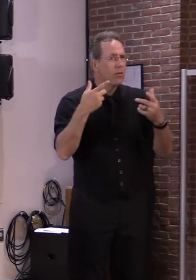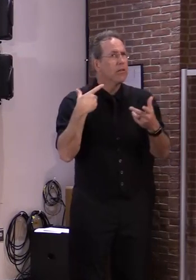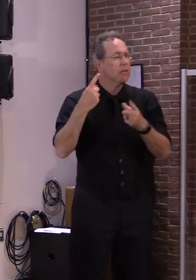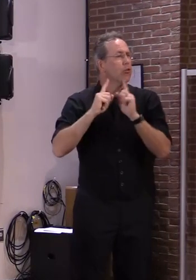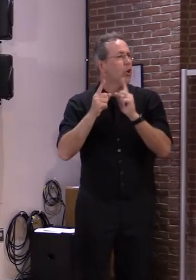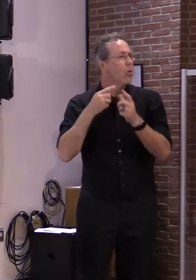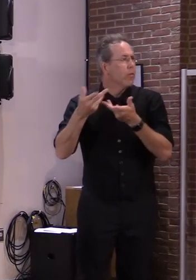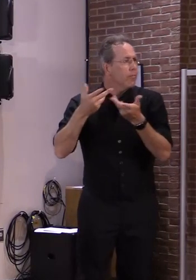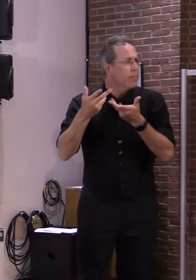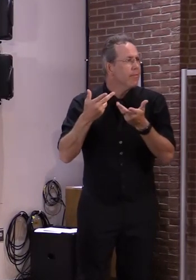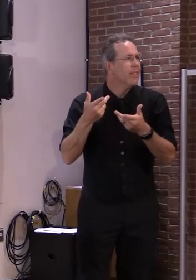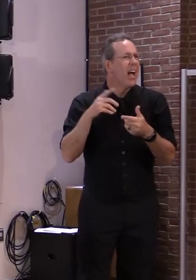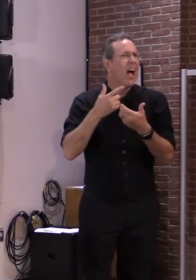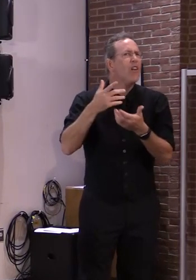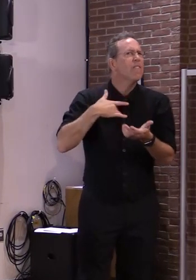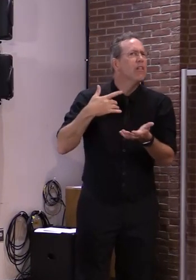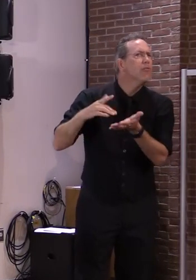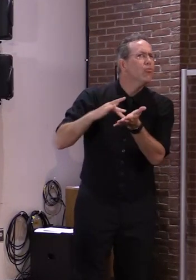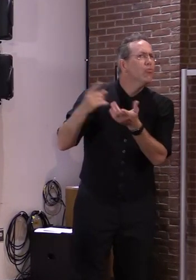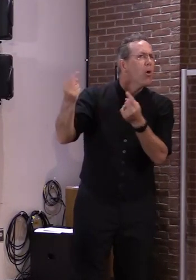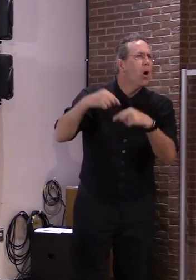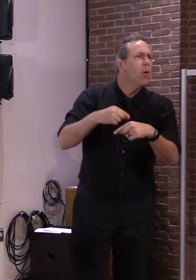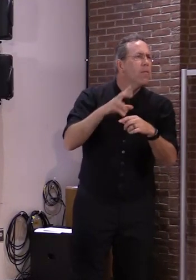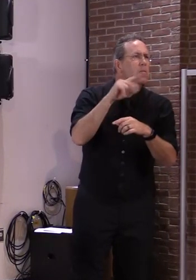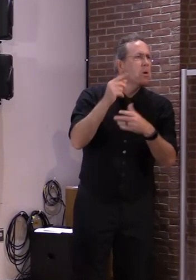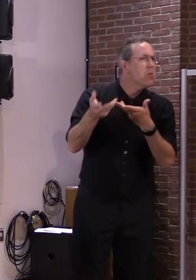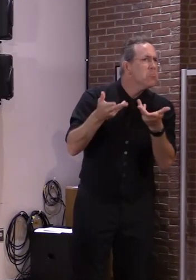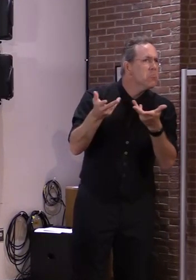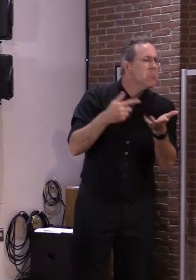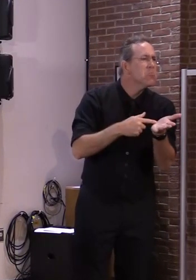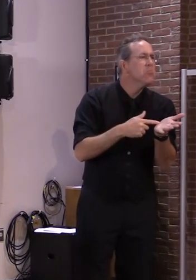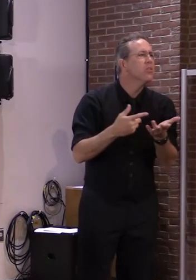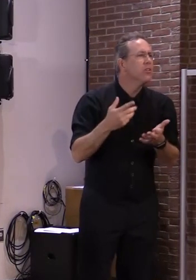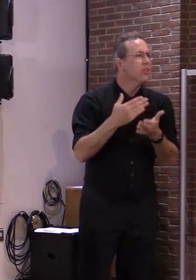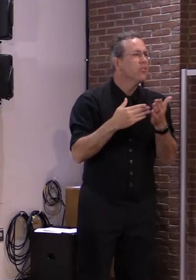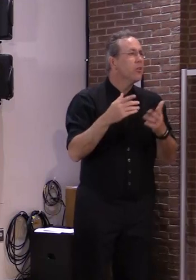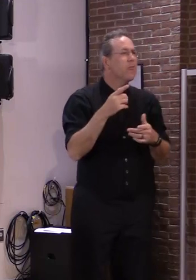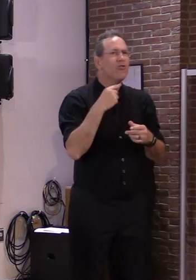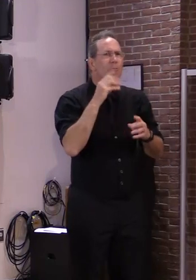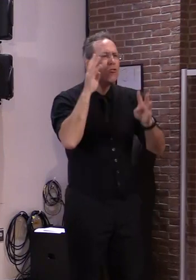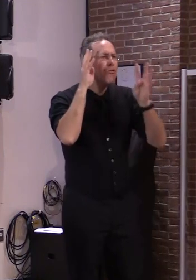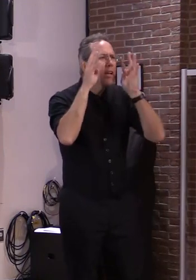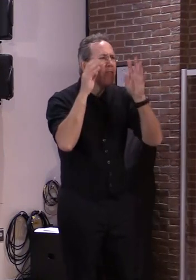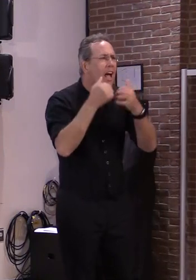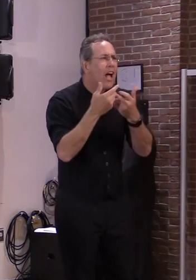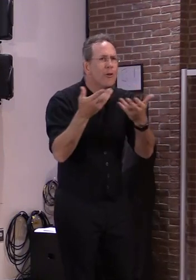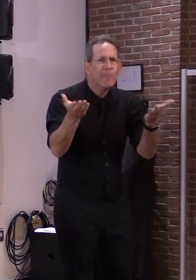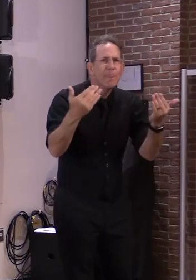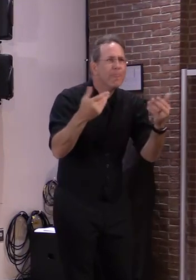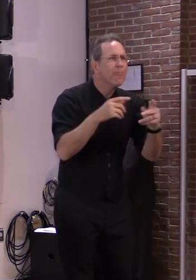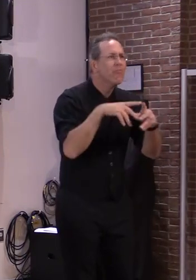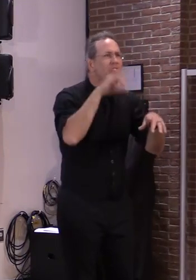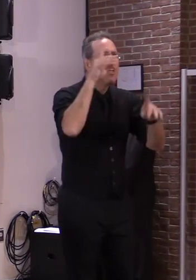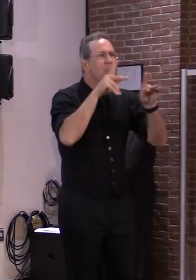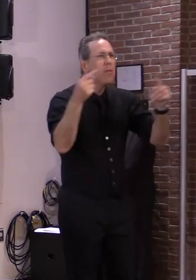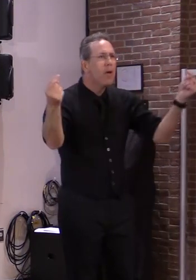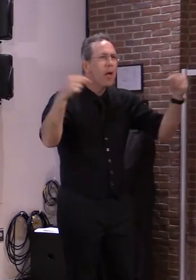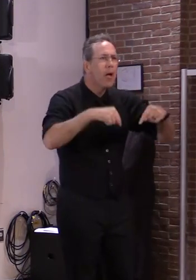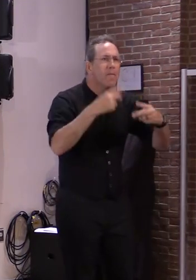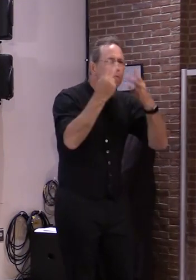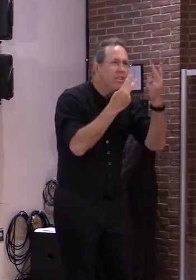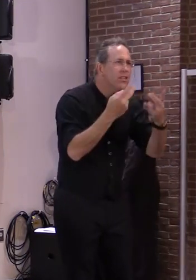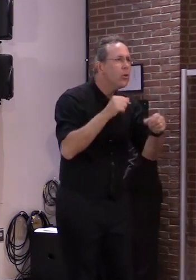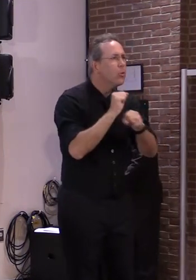pulse on what's going on, and we're going to try to find creative ways to help them get their workforce, find their workforce, and it's a